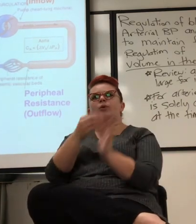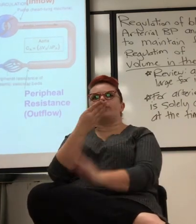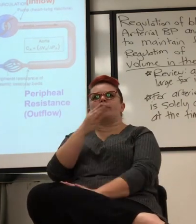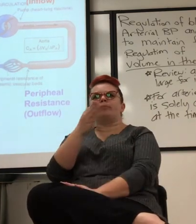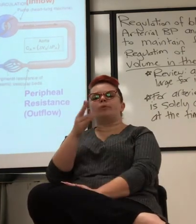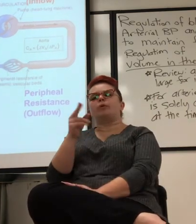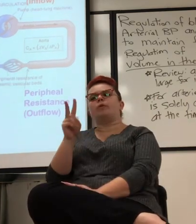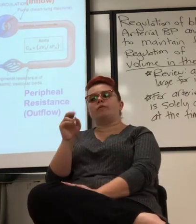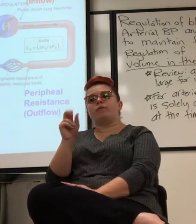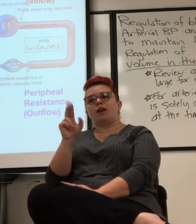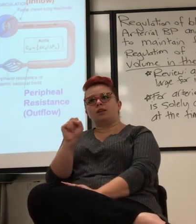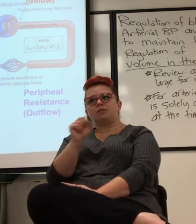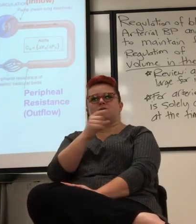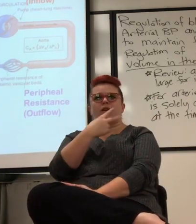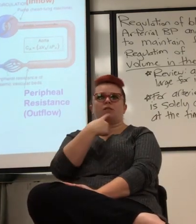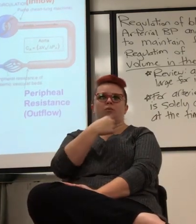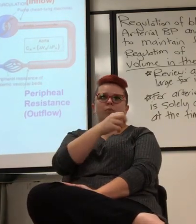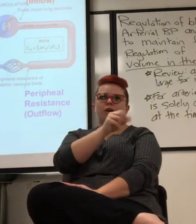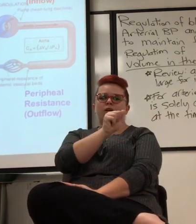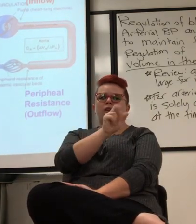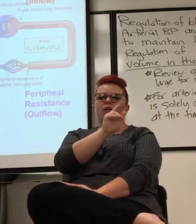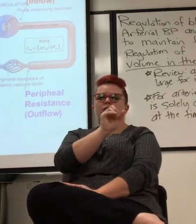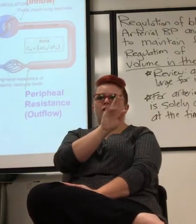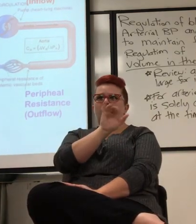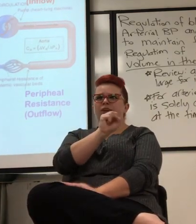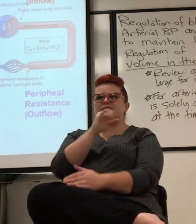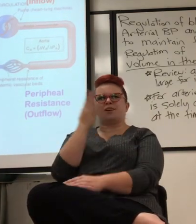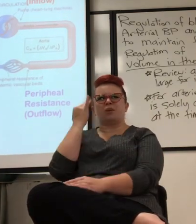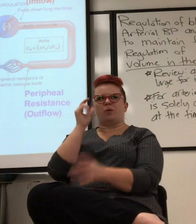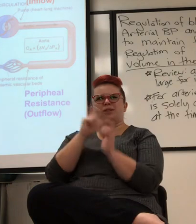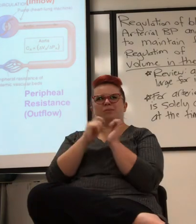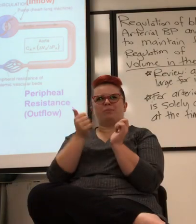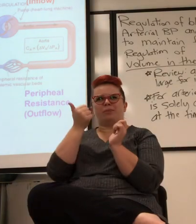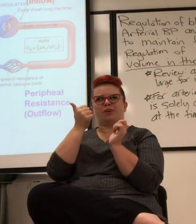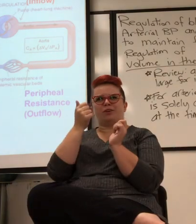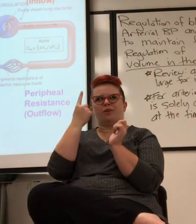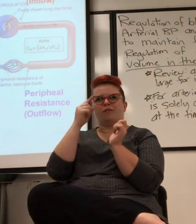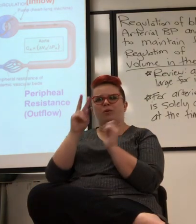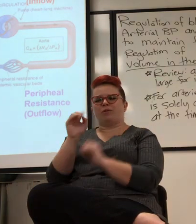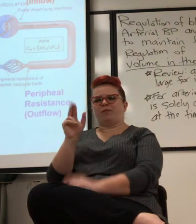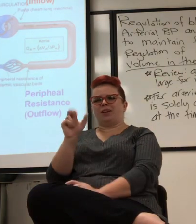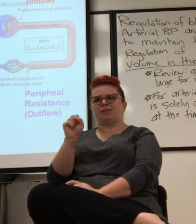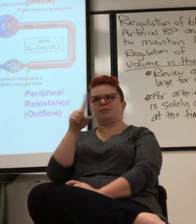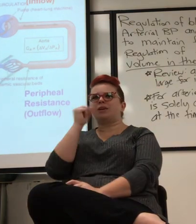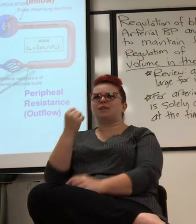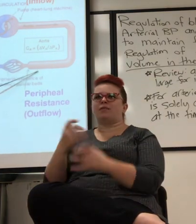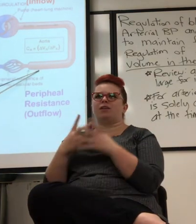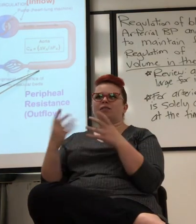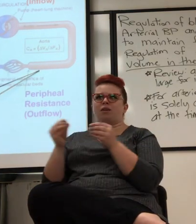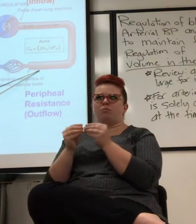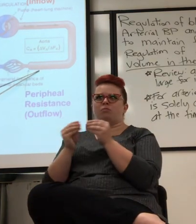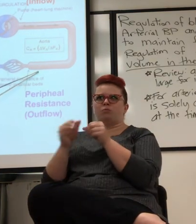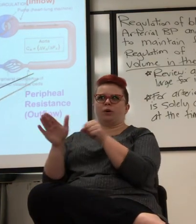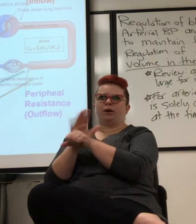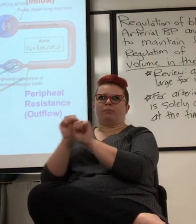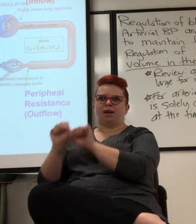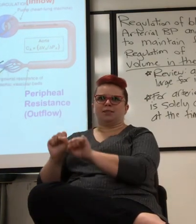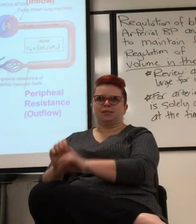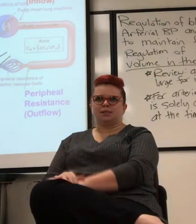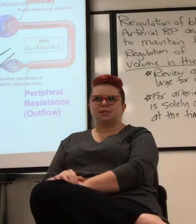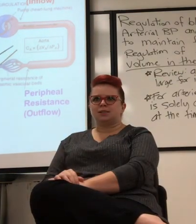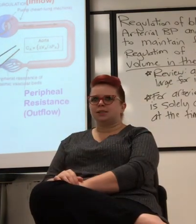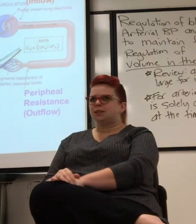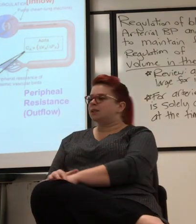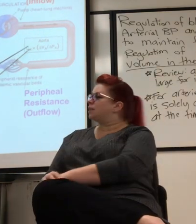why is the tube much bigger for veins? It's because they're large capacitance, right? Small fixed capacitance. And here's